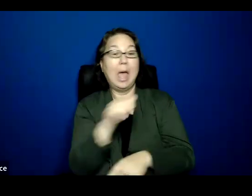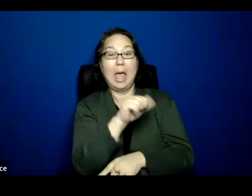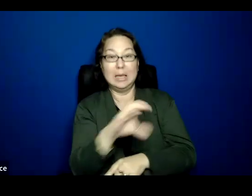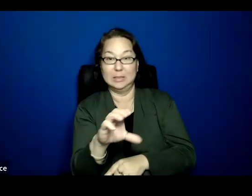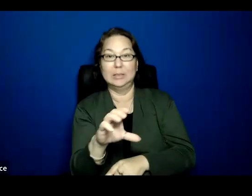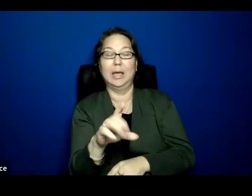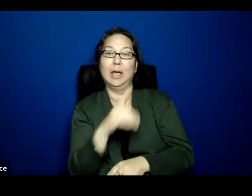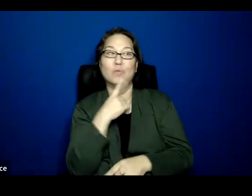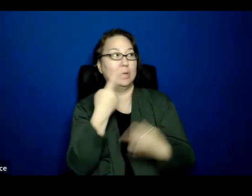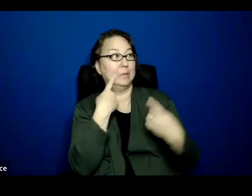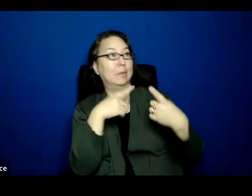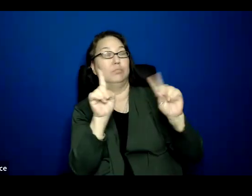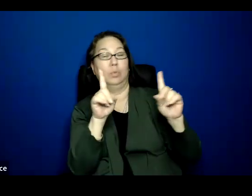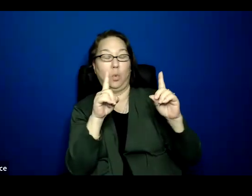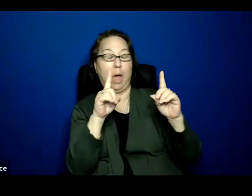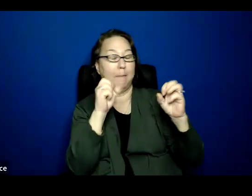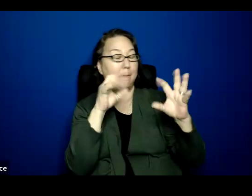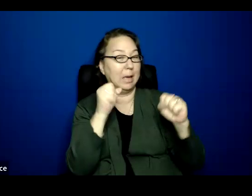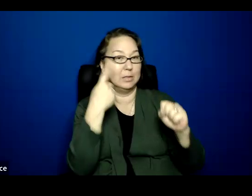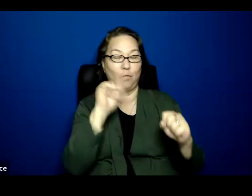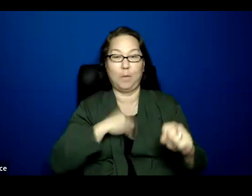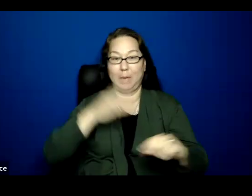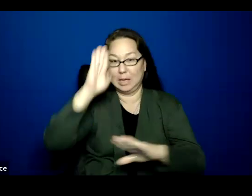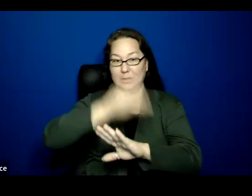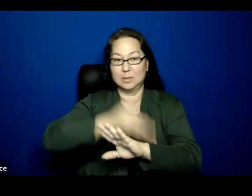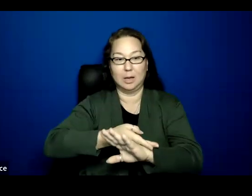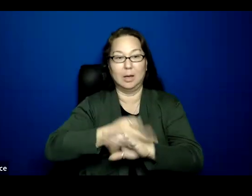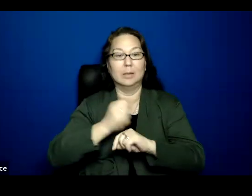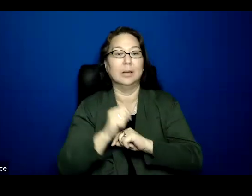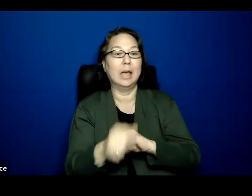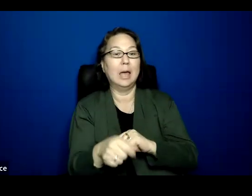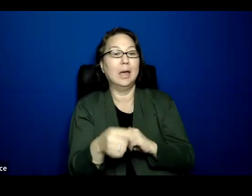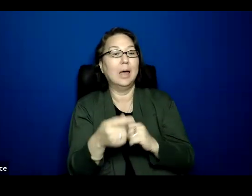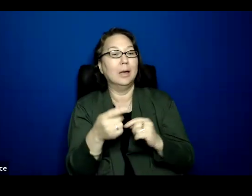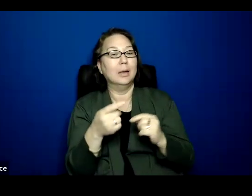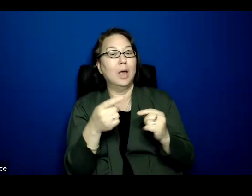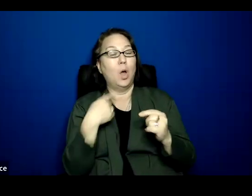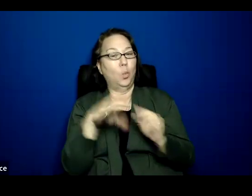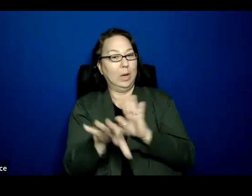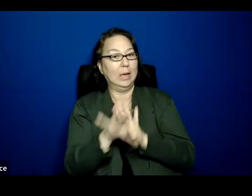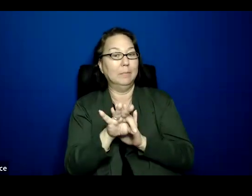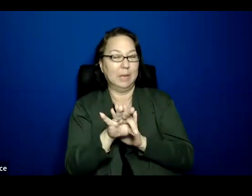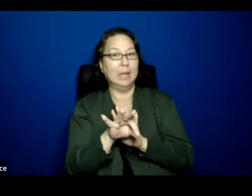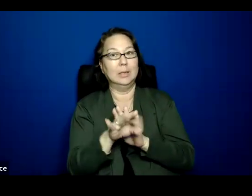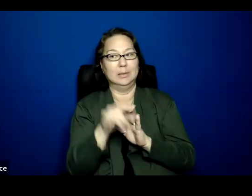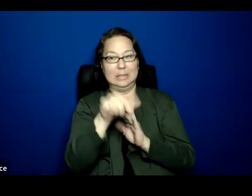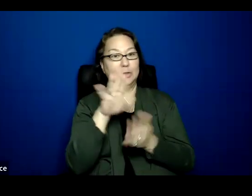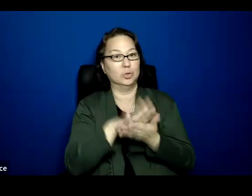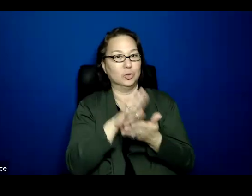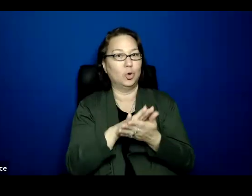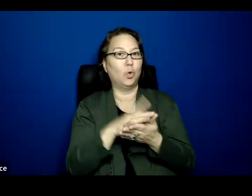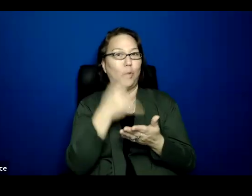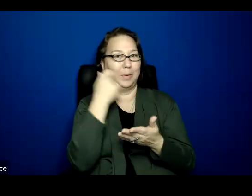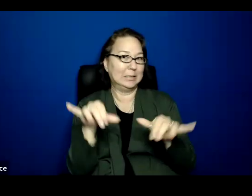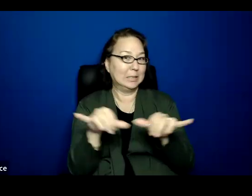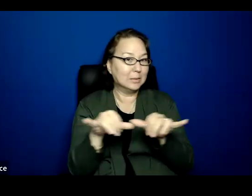He thrives in a small school setting as well as many of the students that attend ACC. We picked this school because of its size as well as many other families.